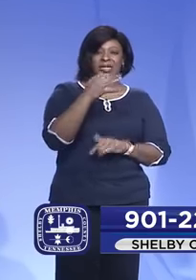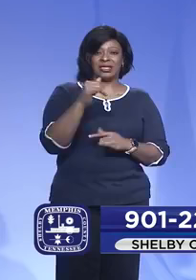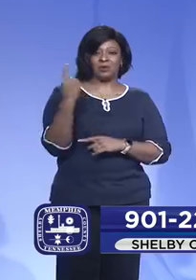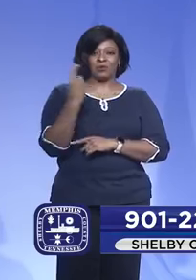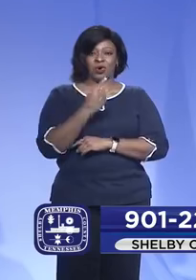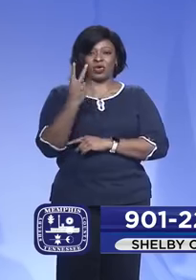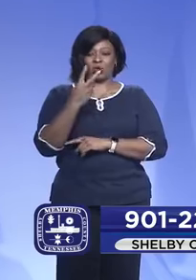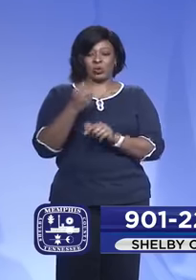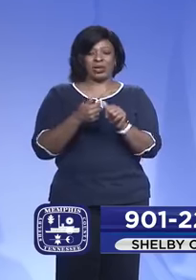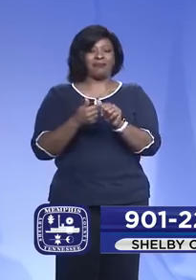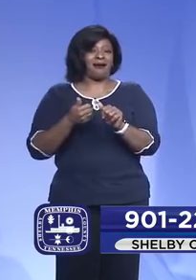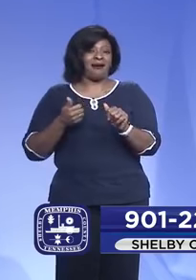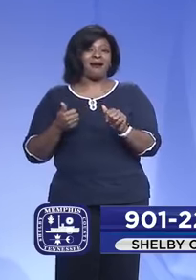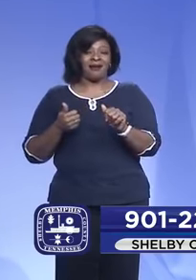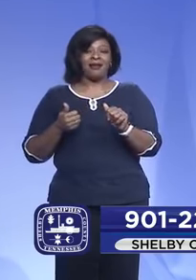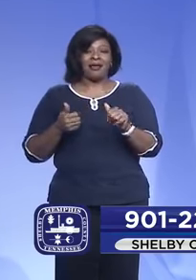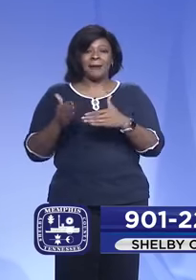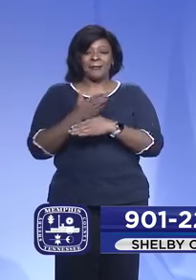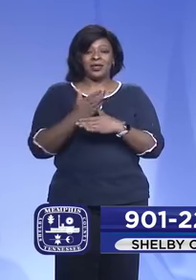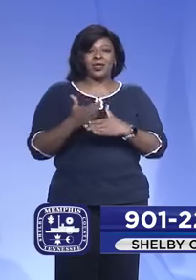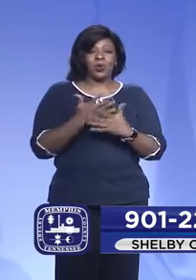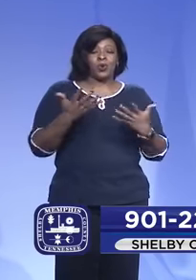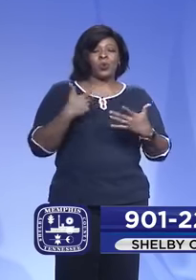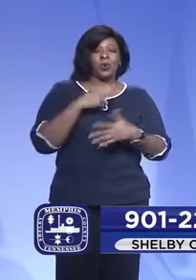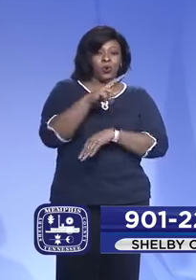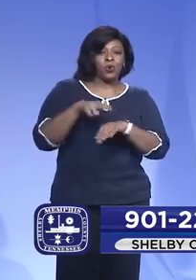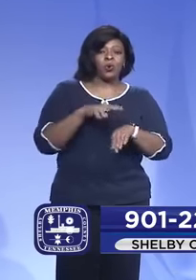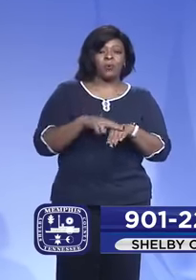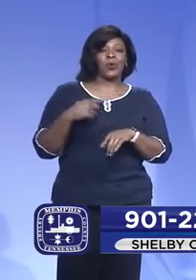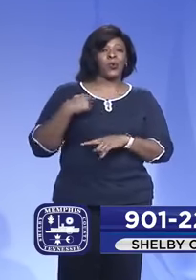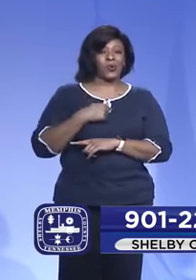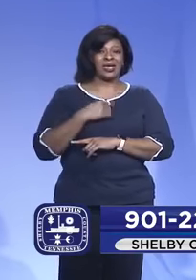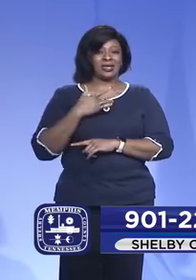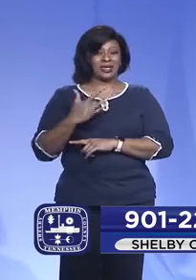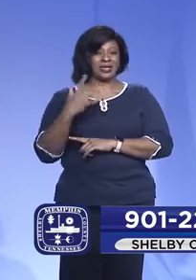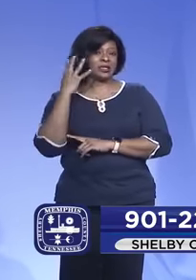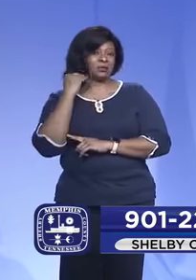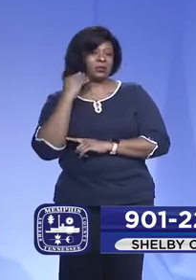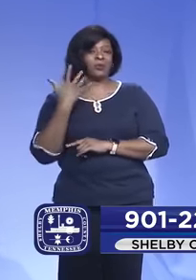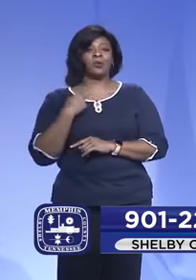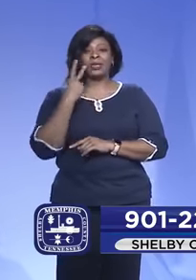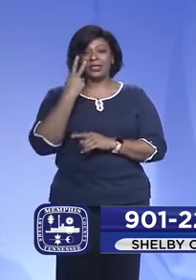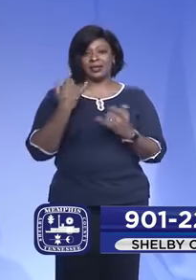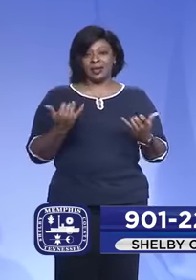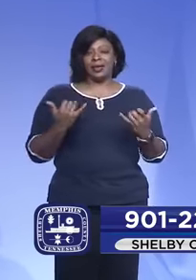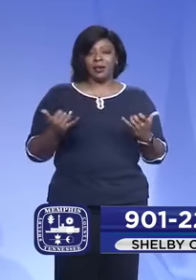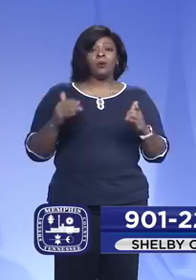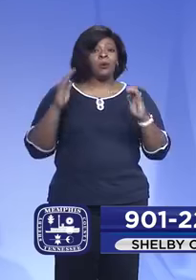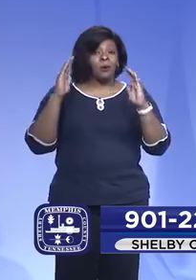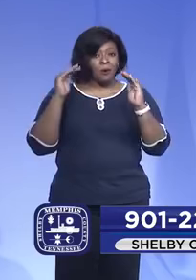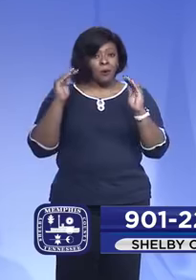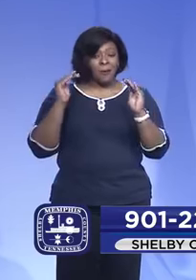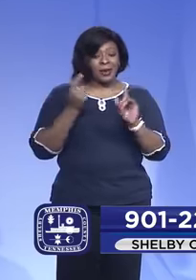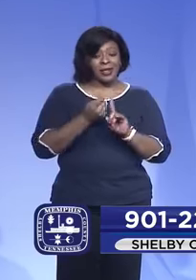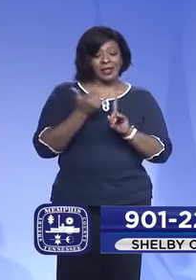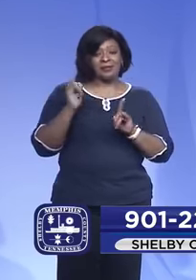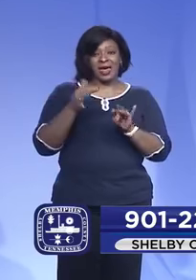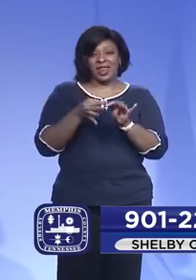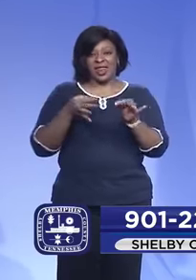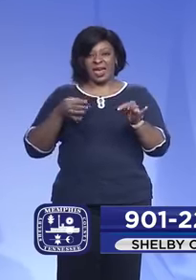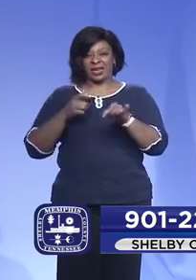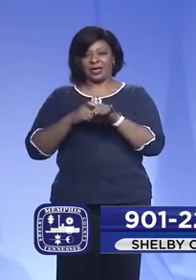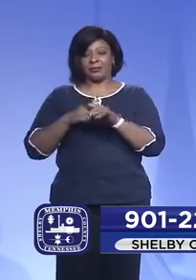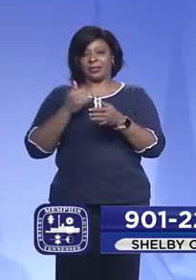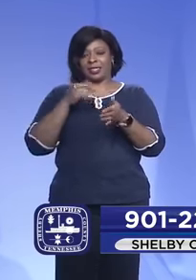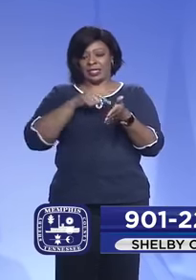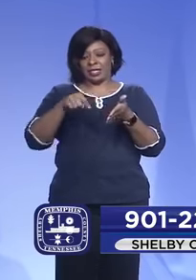days lagged between what we normally would experience and what we're seeing here. We hope to eliminate that lag by the end